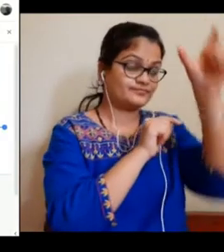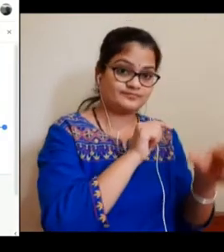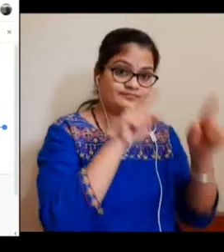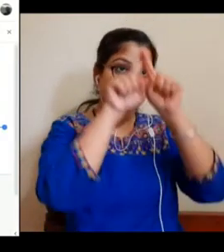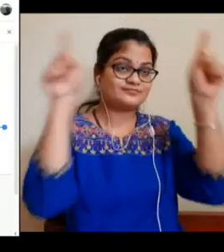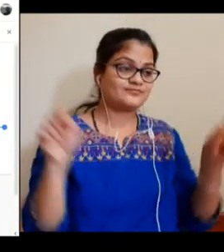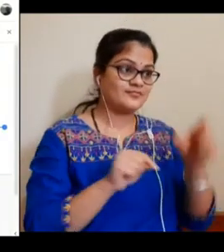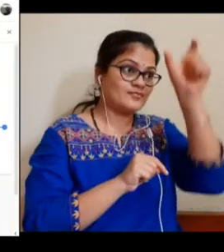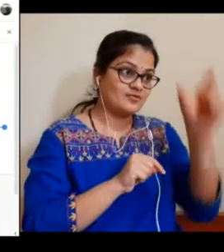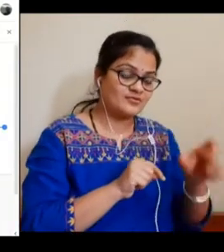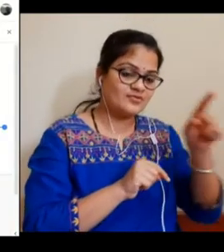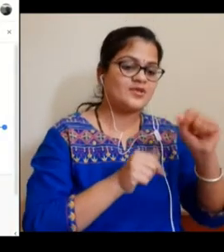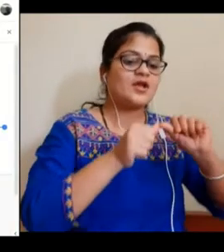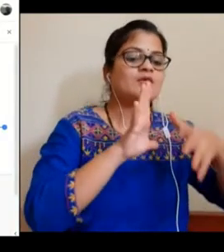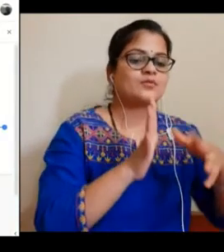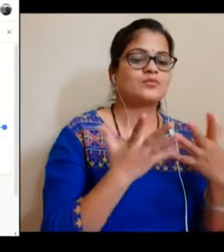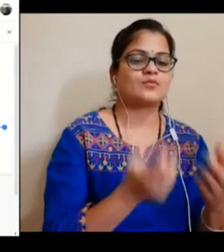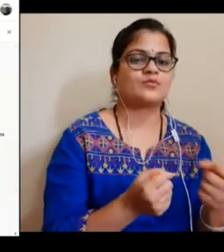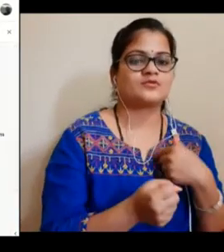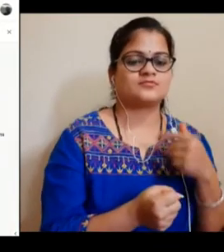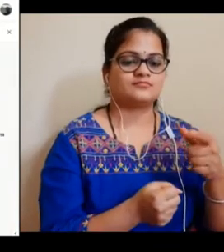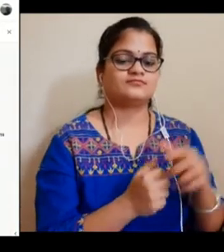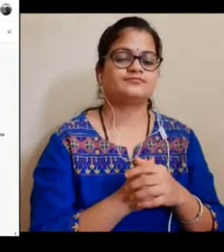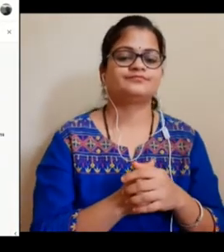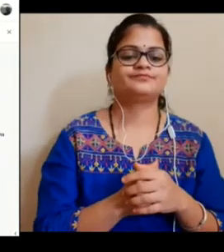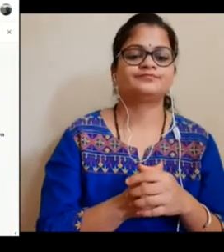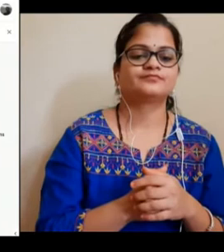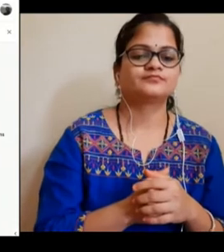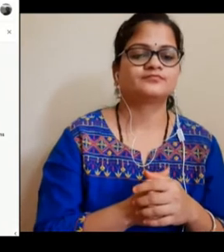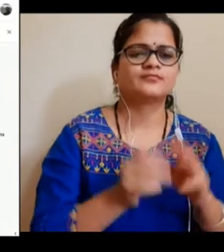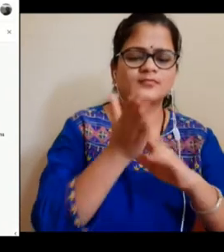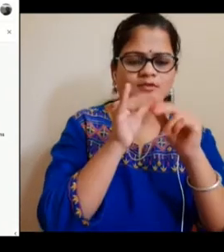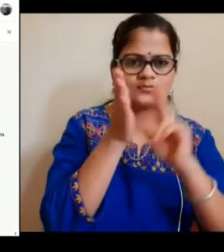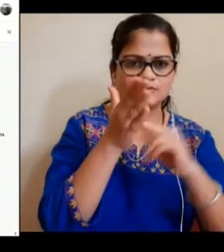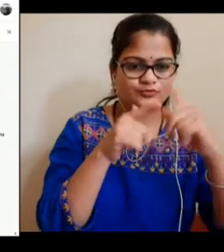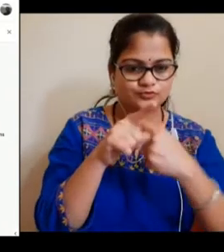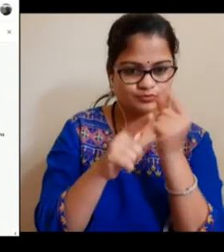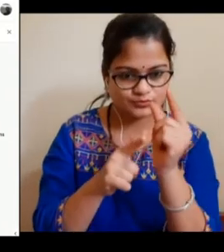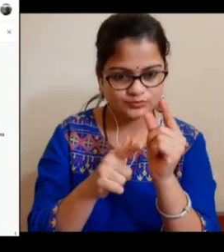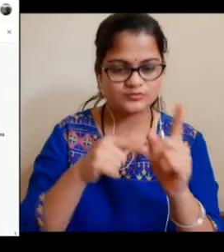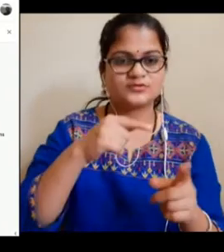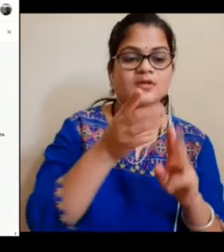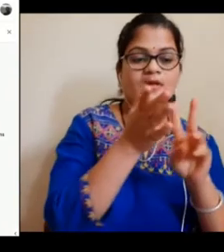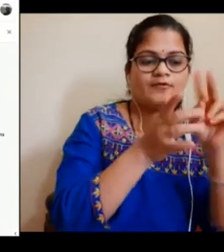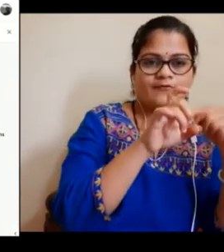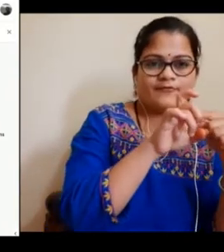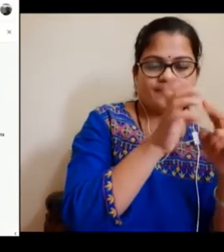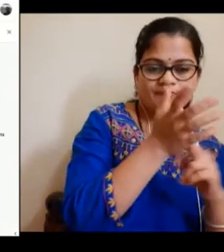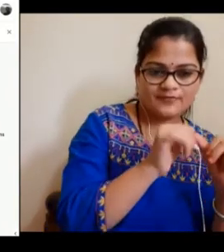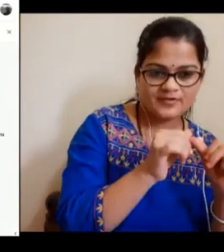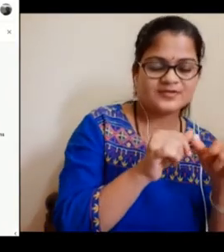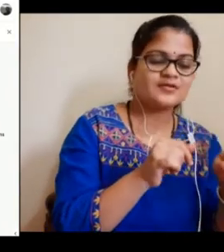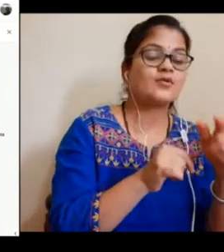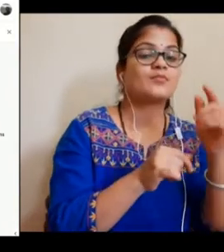This audio has to come automatically. Okay. So Manju and Veena, you can